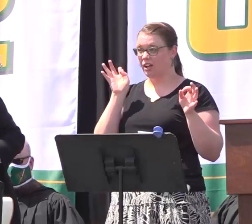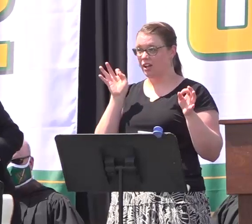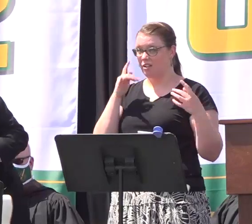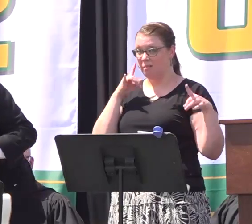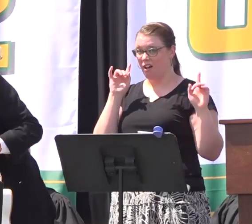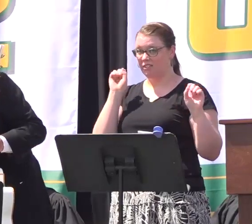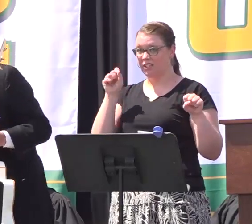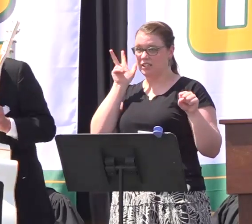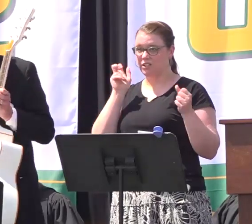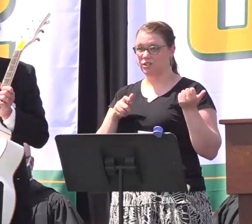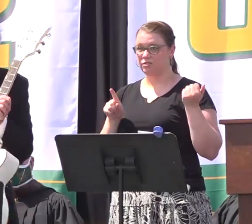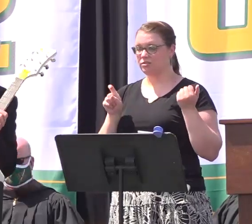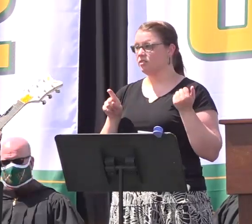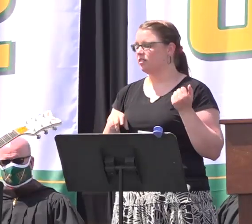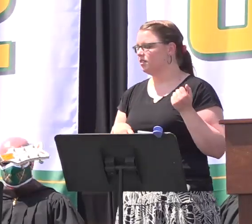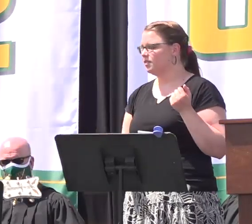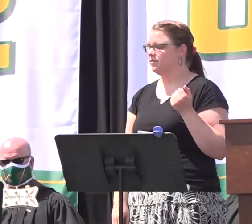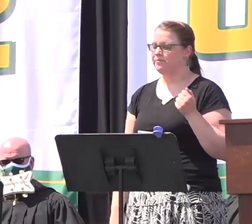Working?